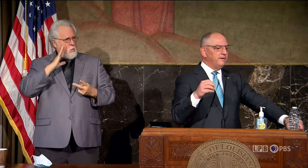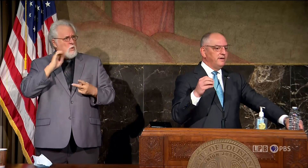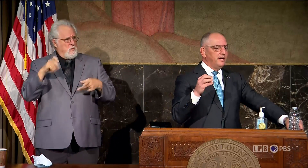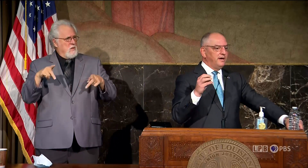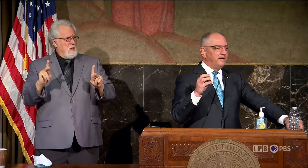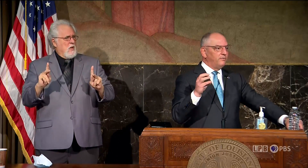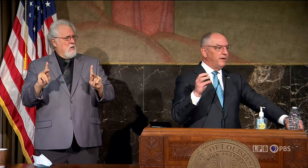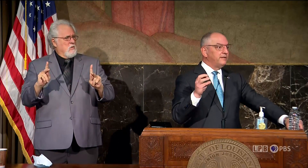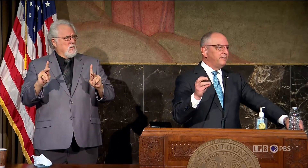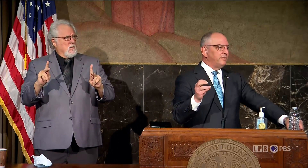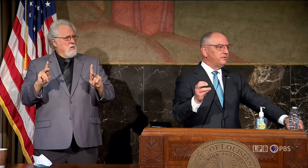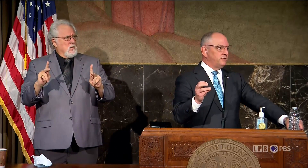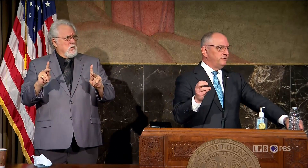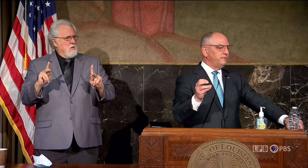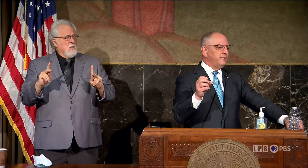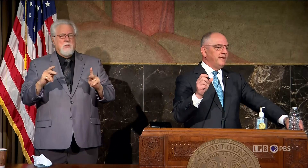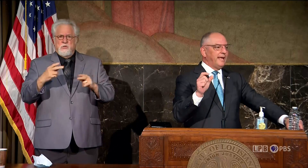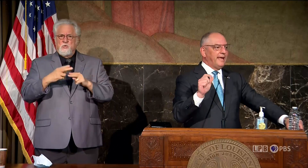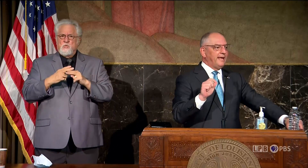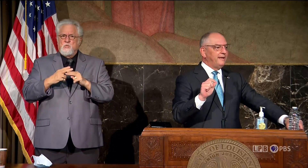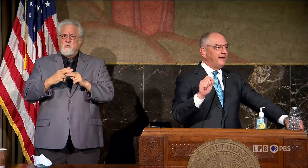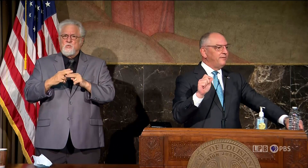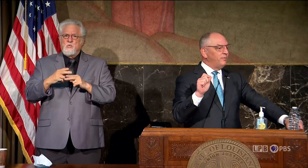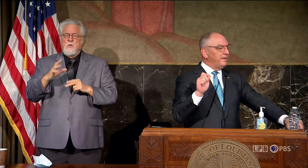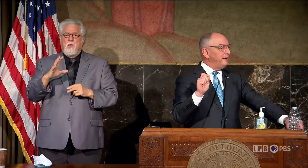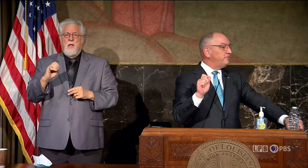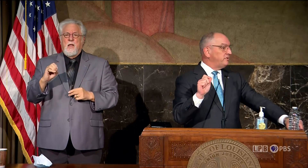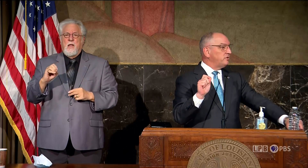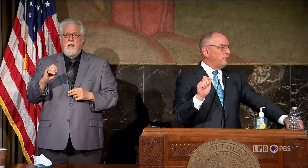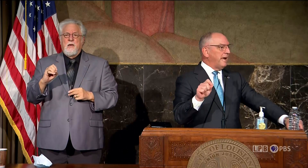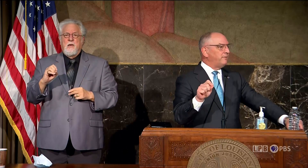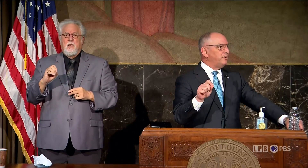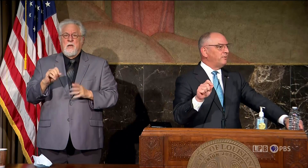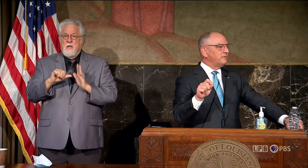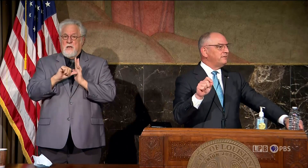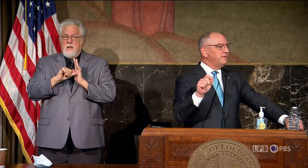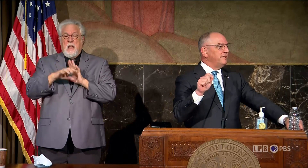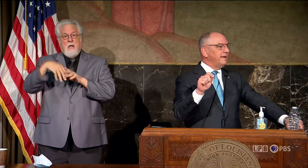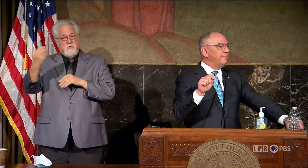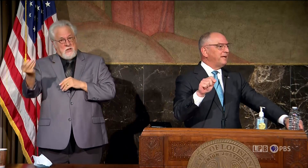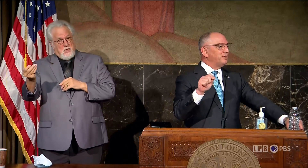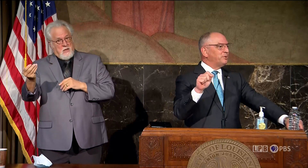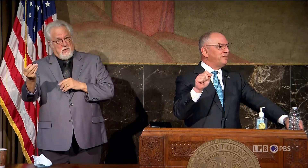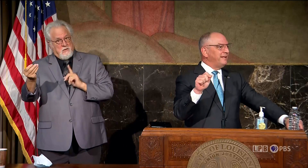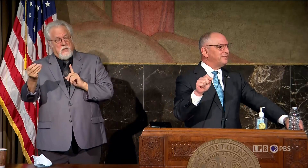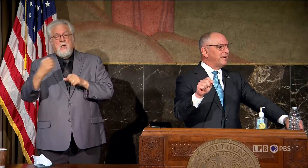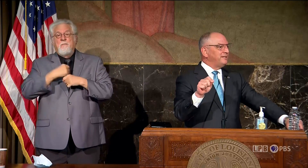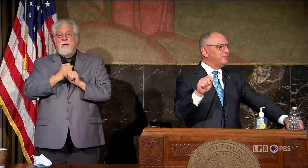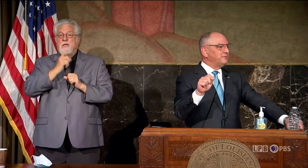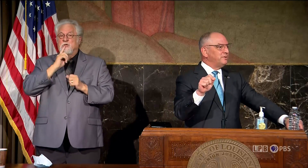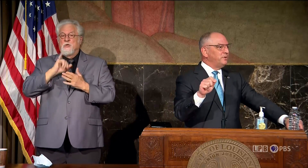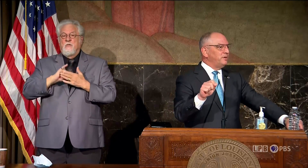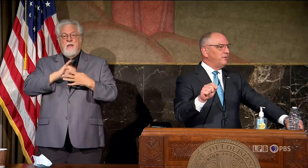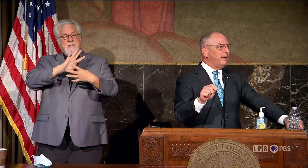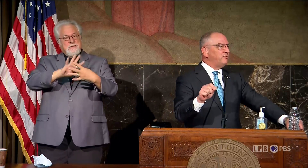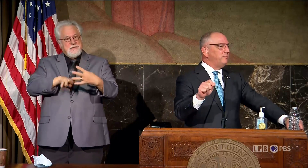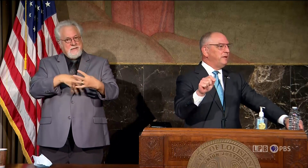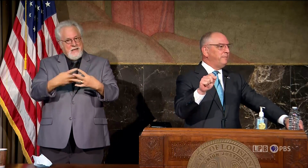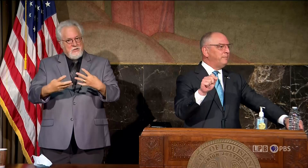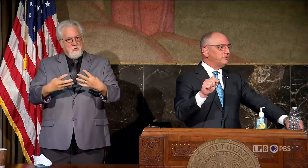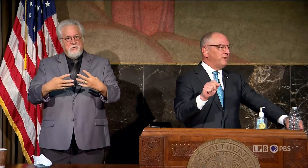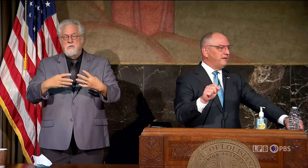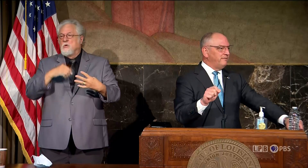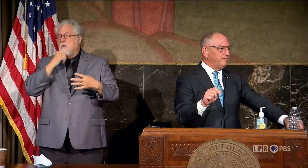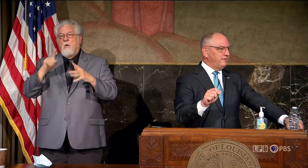allowed relatively soon, and with an emphasis on outdoors and making sure that it's scheduled so you don't have too